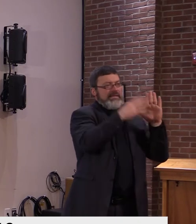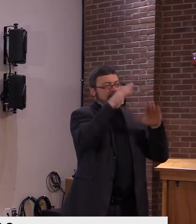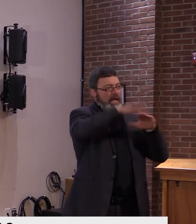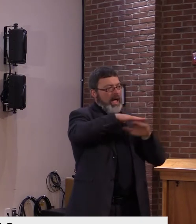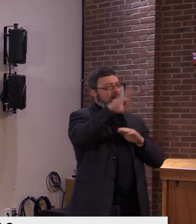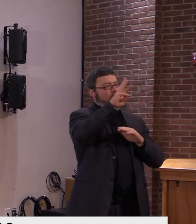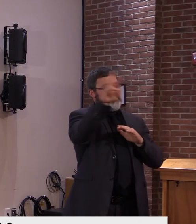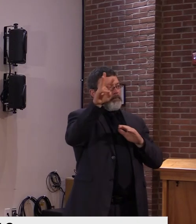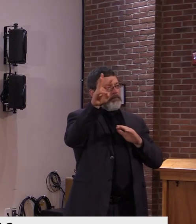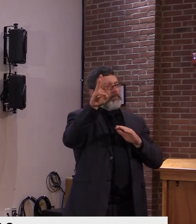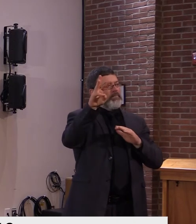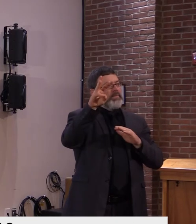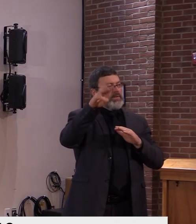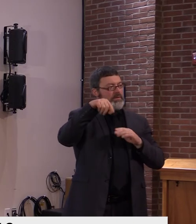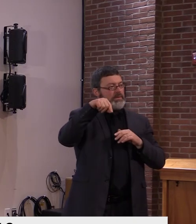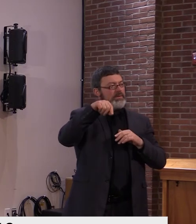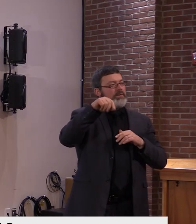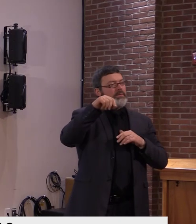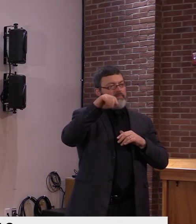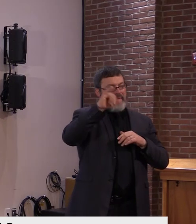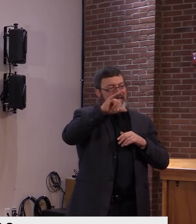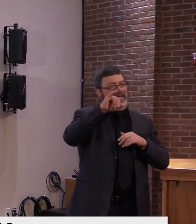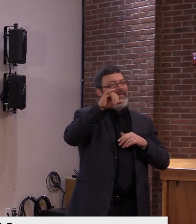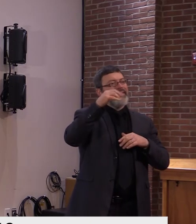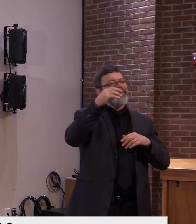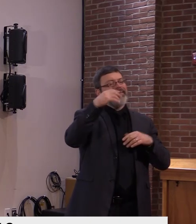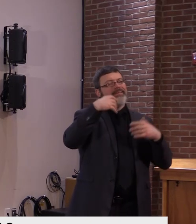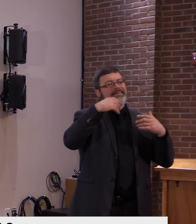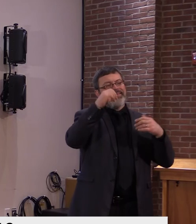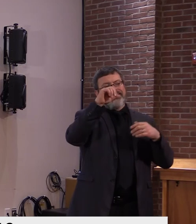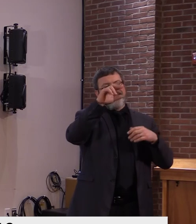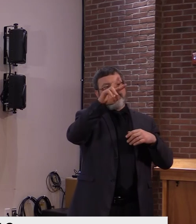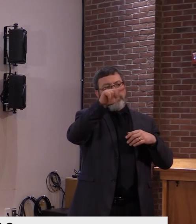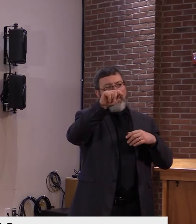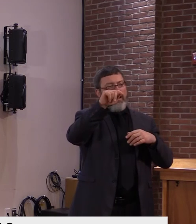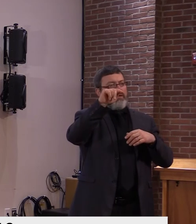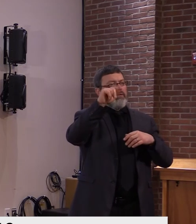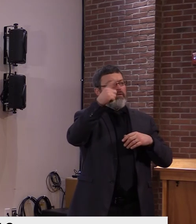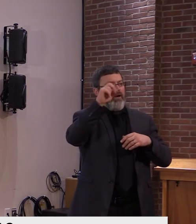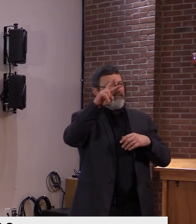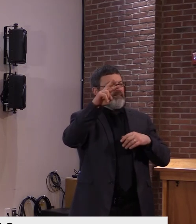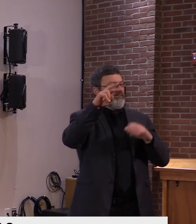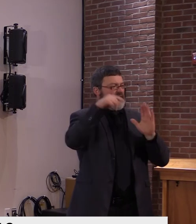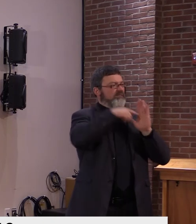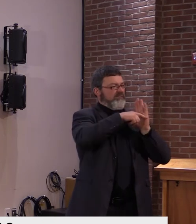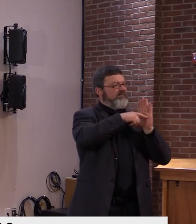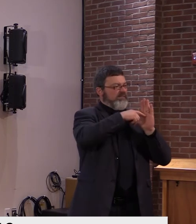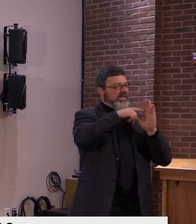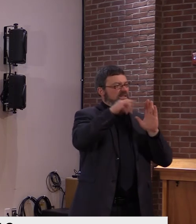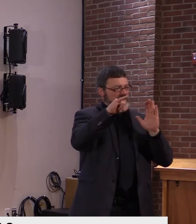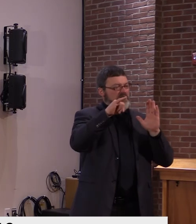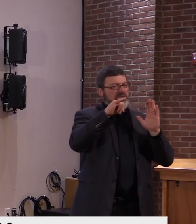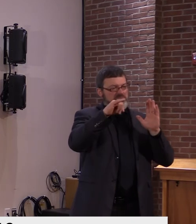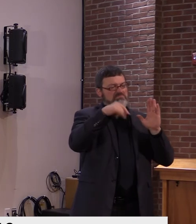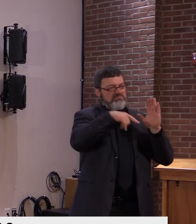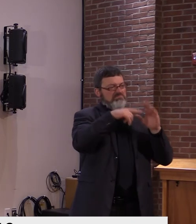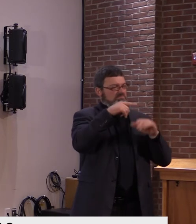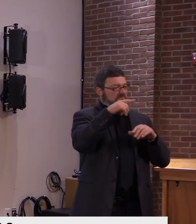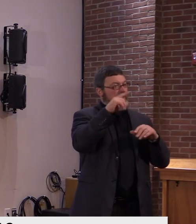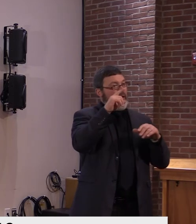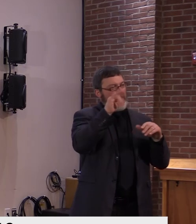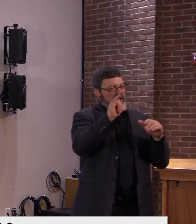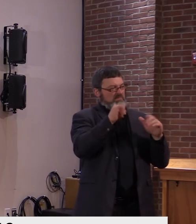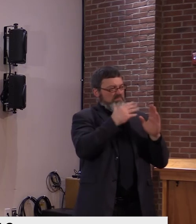acpg.vermont.gov, and you'll find it under the restart section. But some of the highlights that are